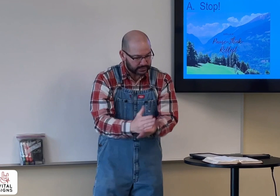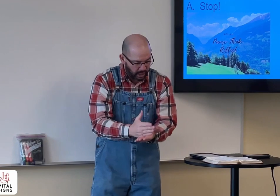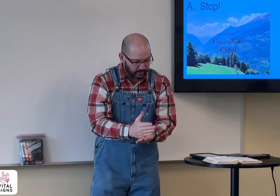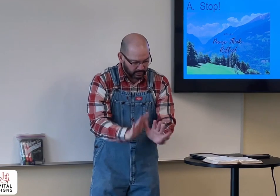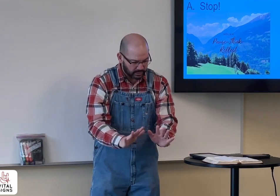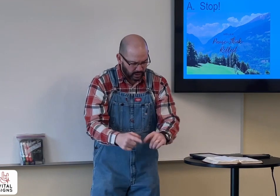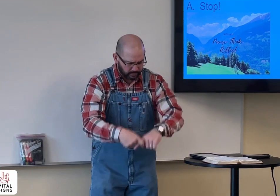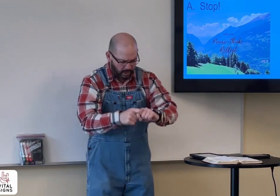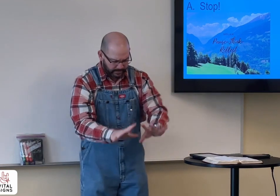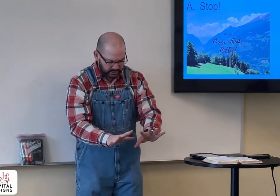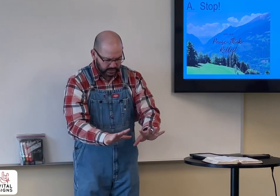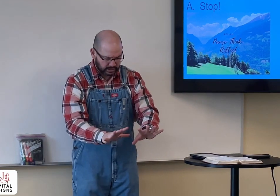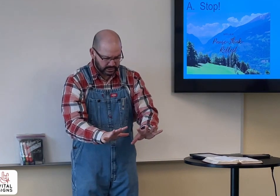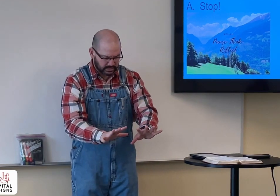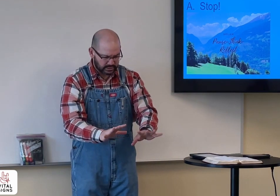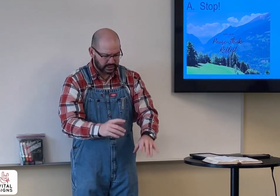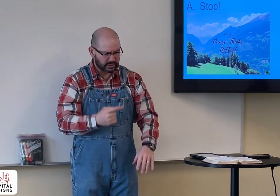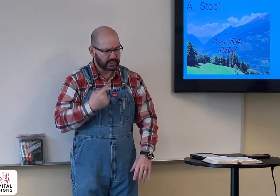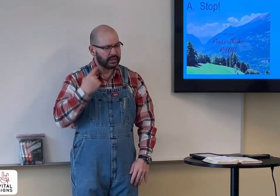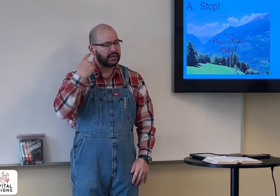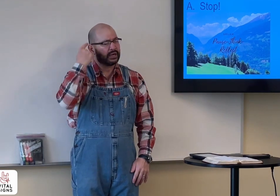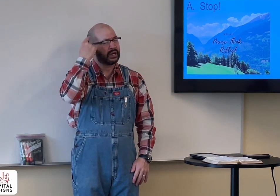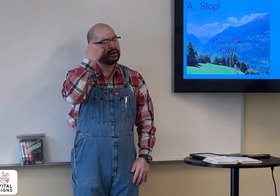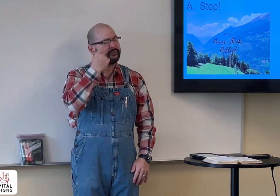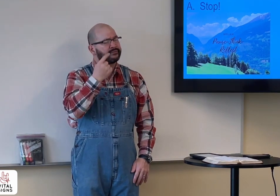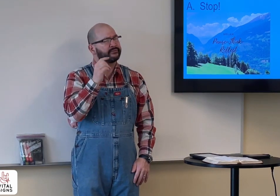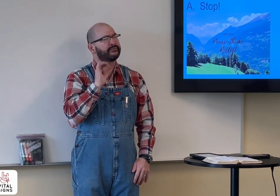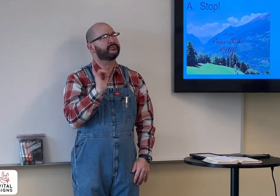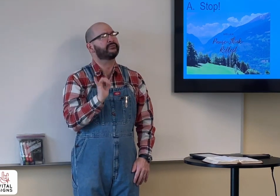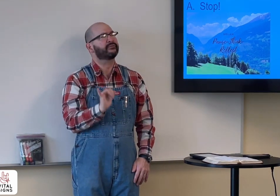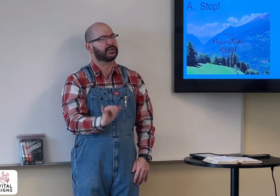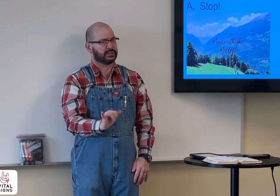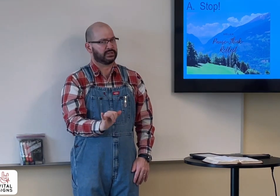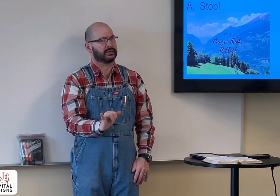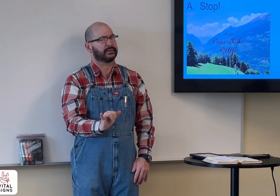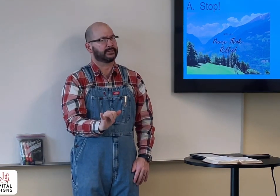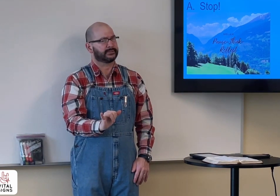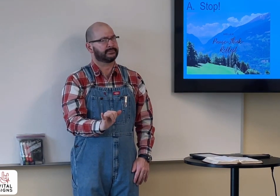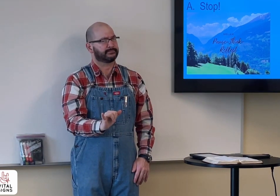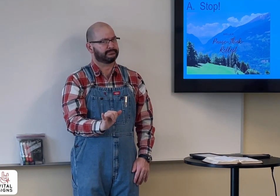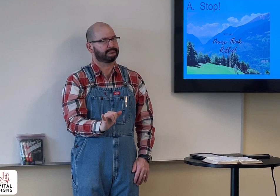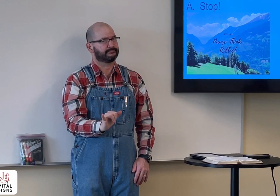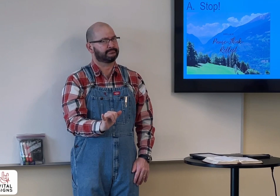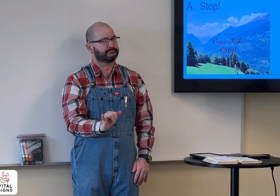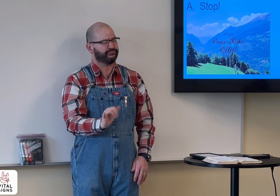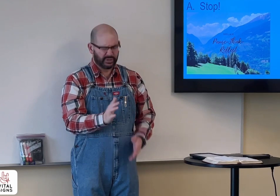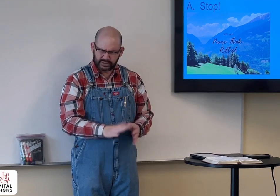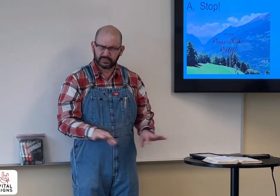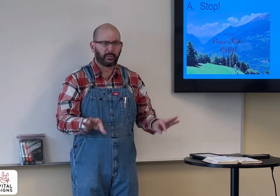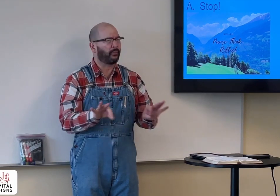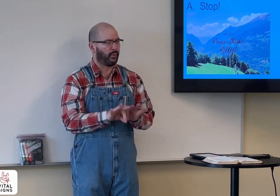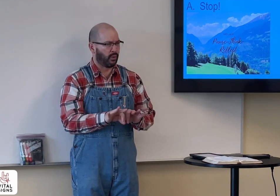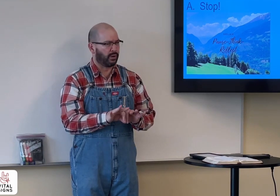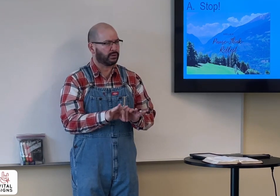it says, stop, take a break, and consider what you just read. That's very